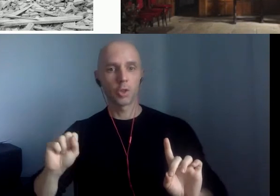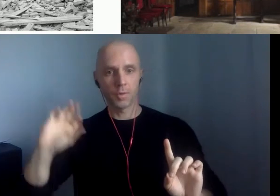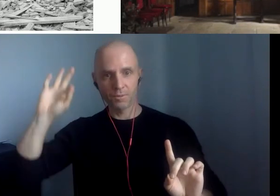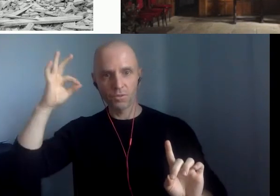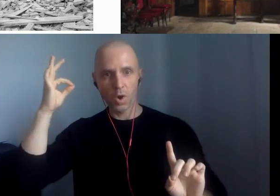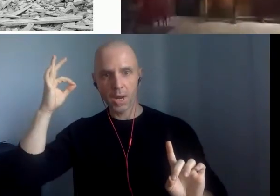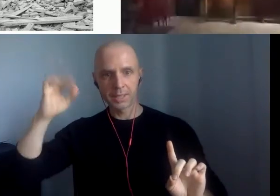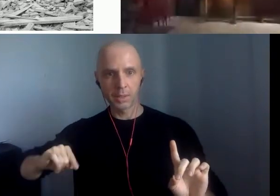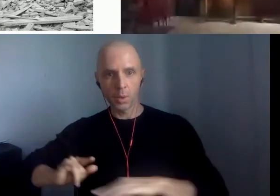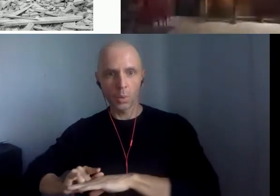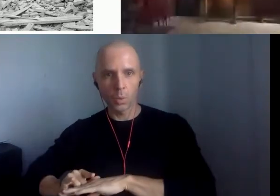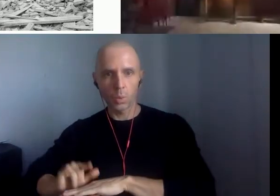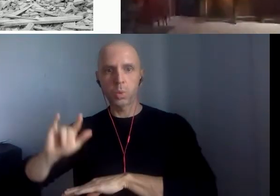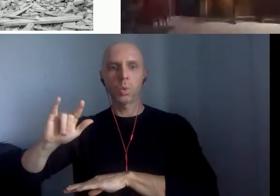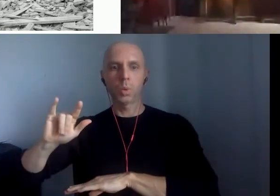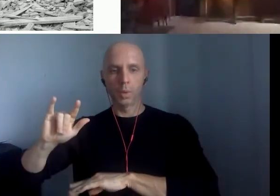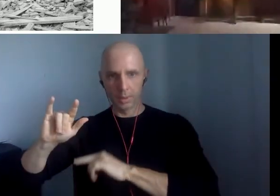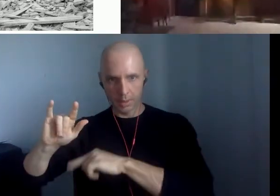heading for